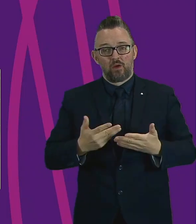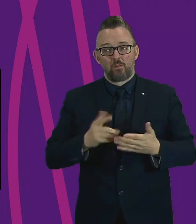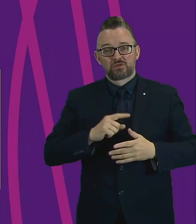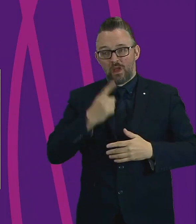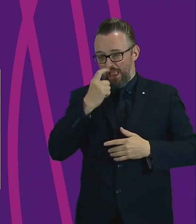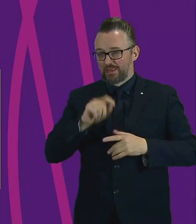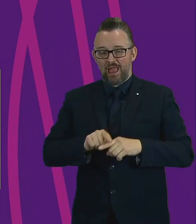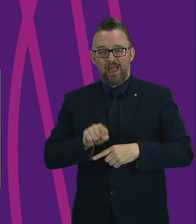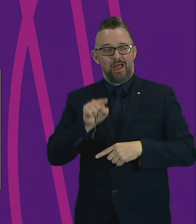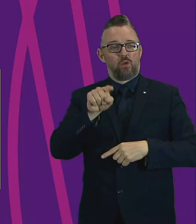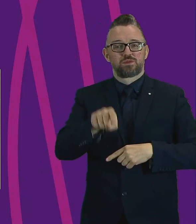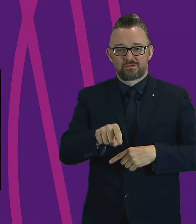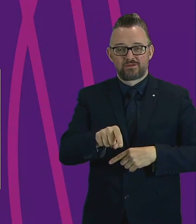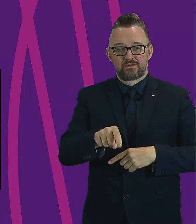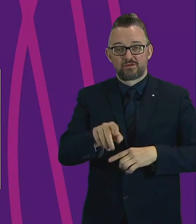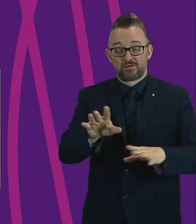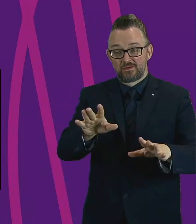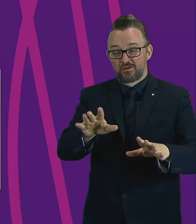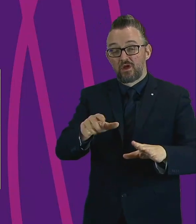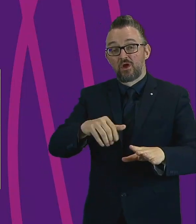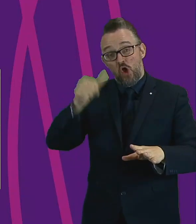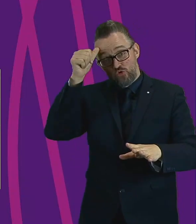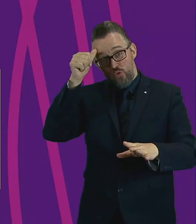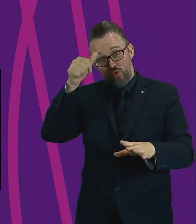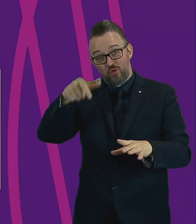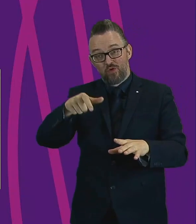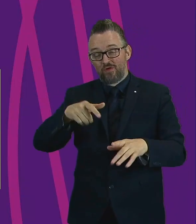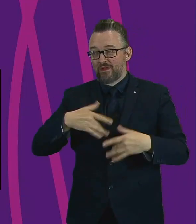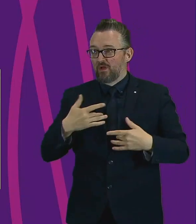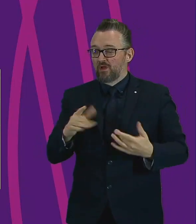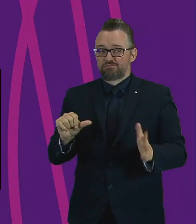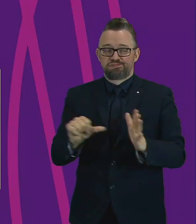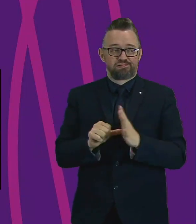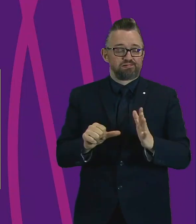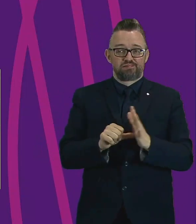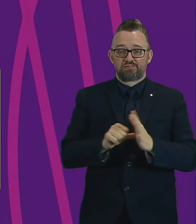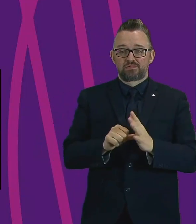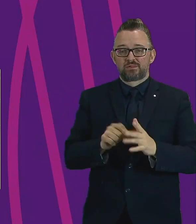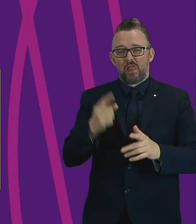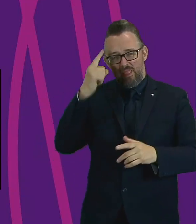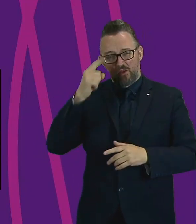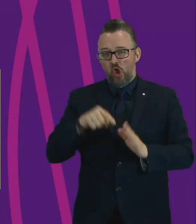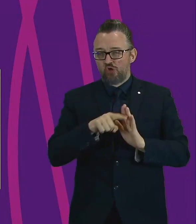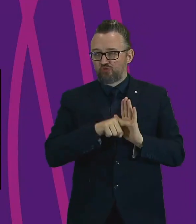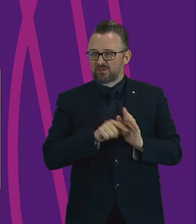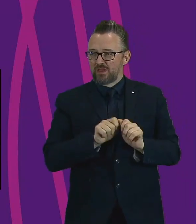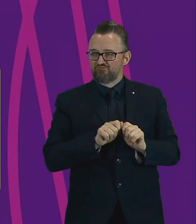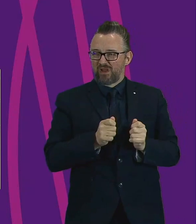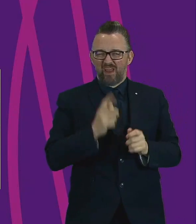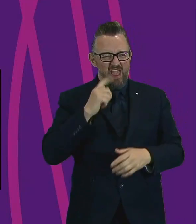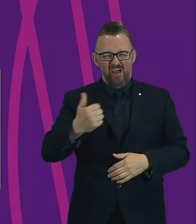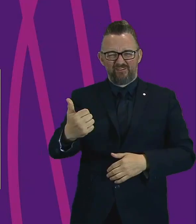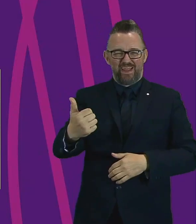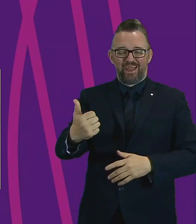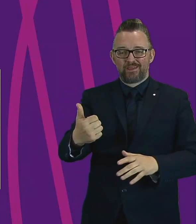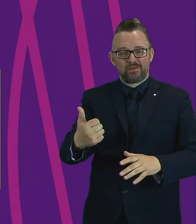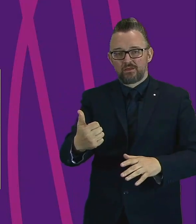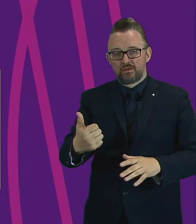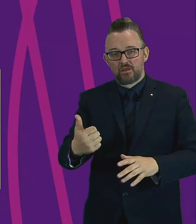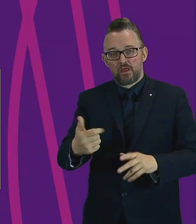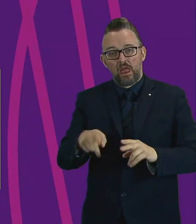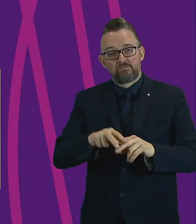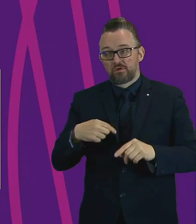more. I do know it's hard. I know that you feel that if you just bend the rules a wee bit, it will be fine. But if we all